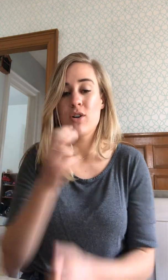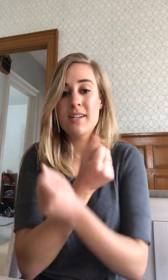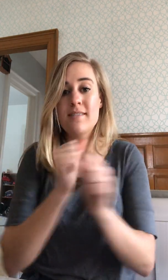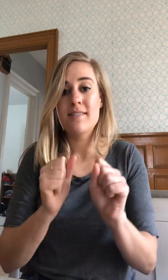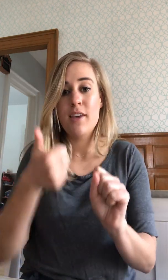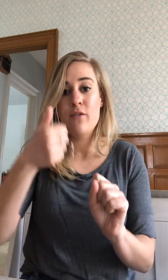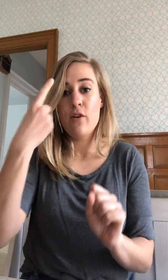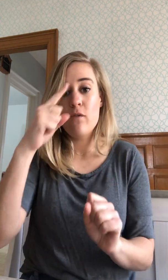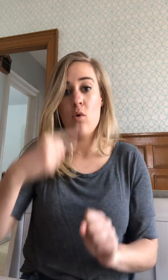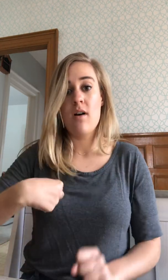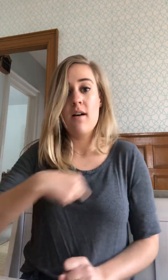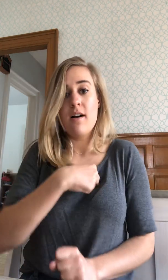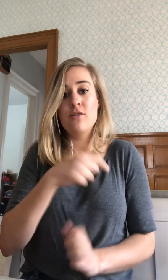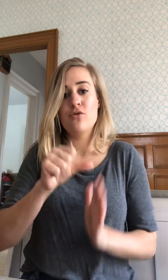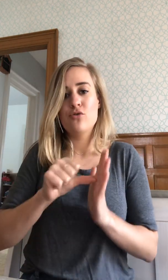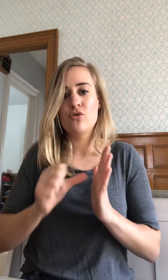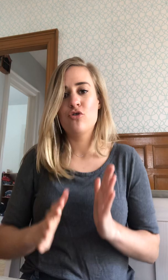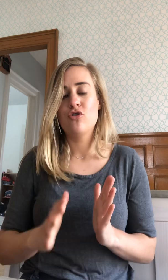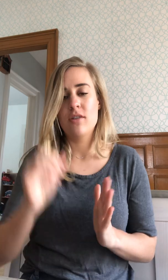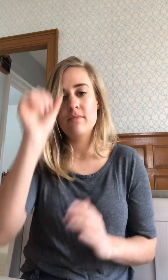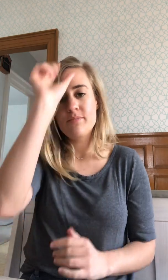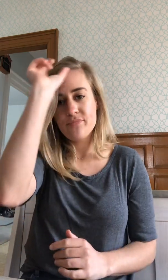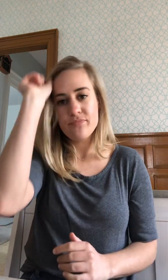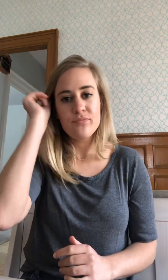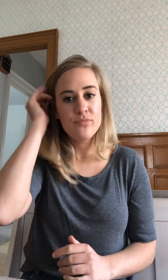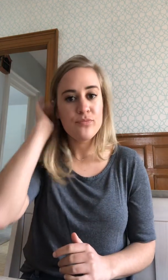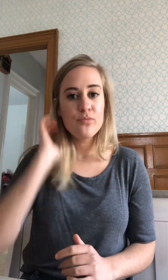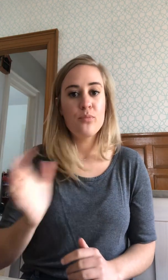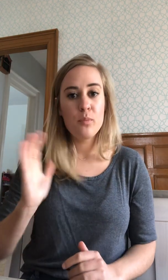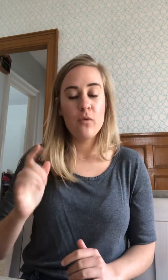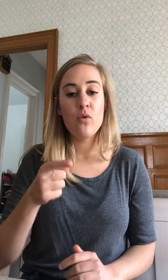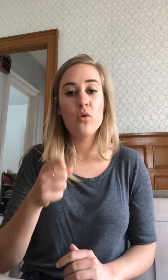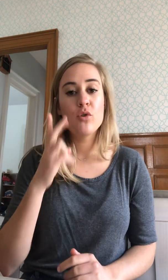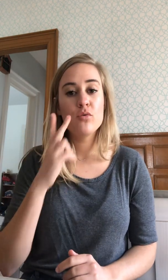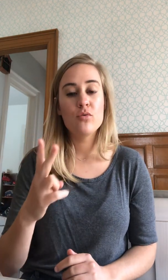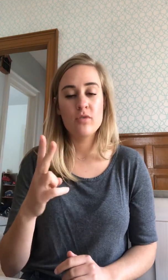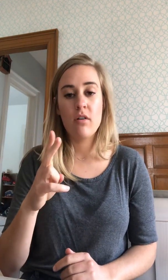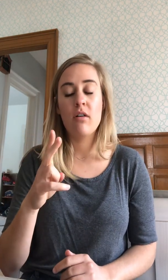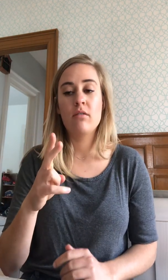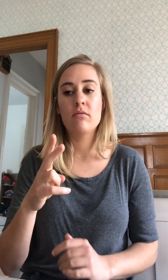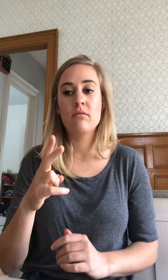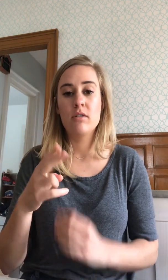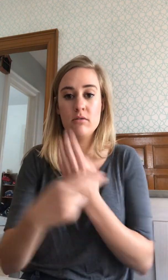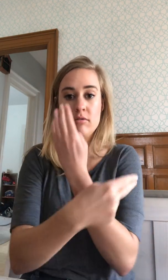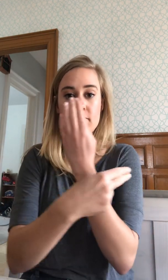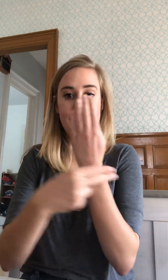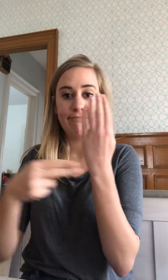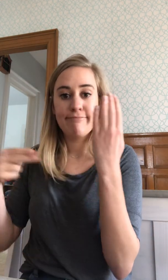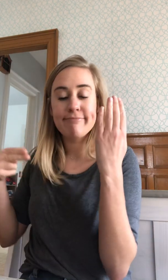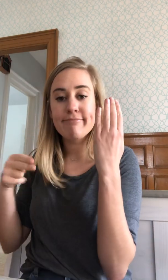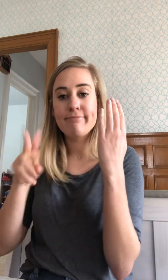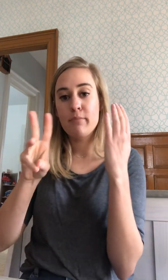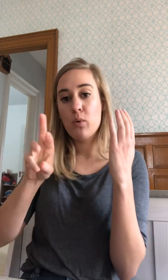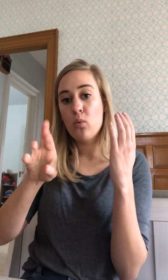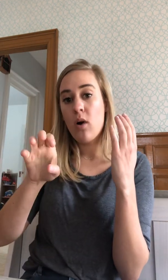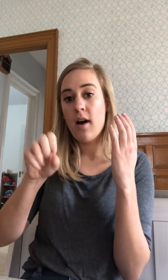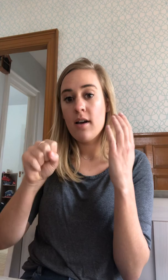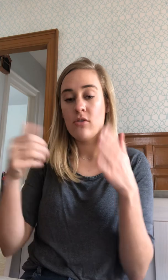wires around the teeth holding the arch bars in place. So that's great and it works,